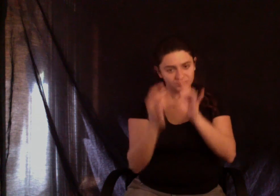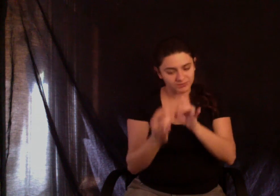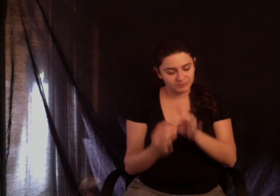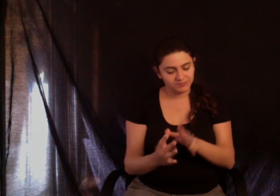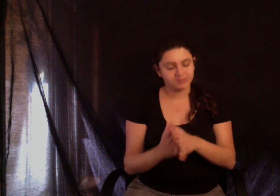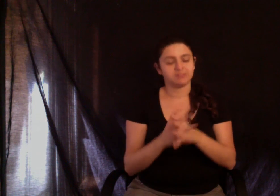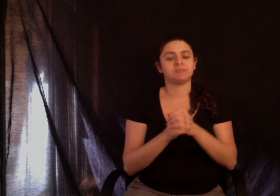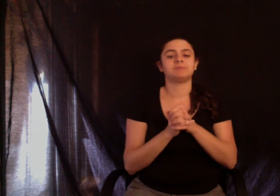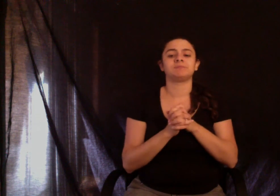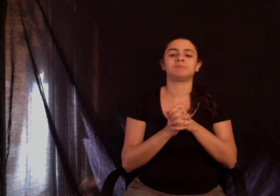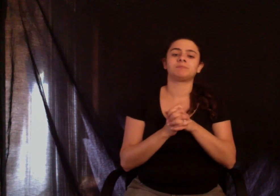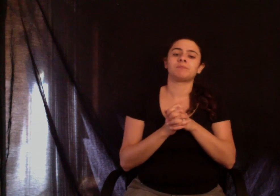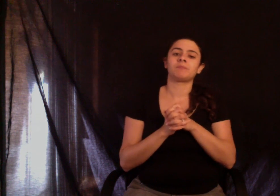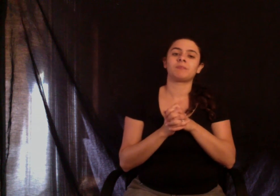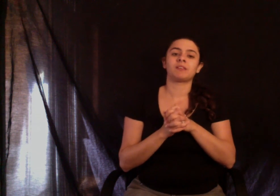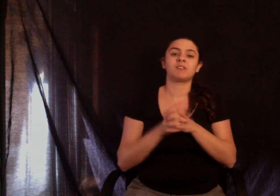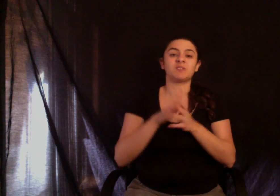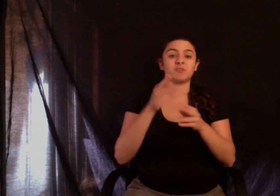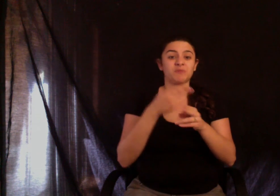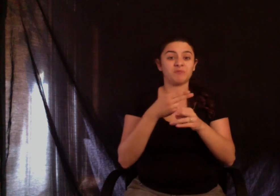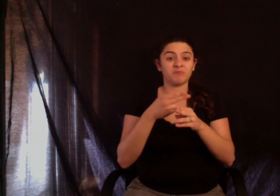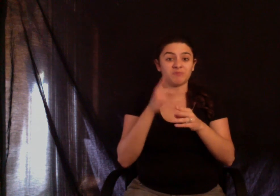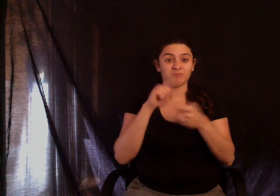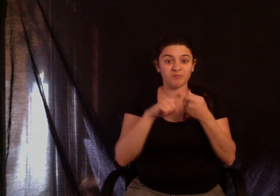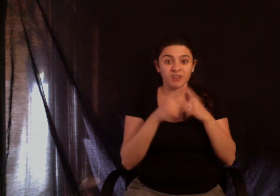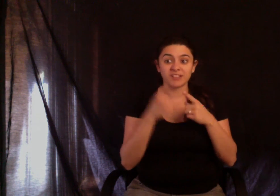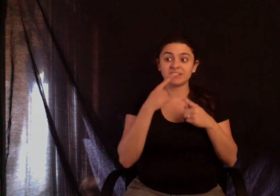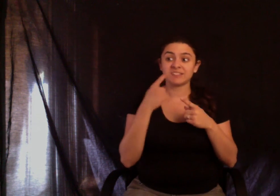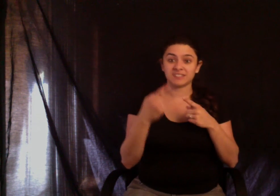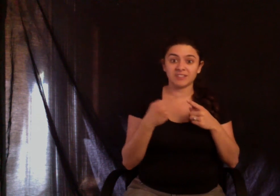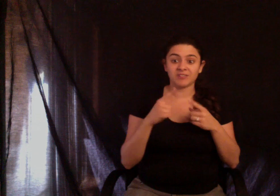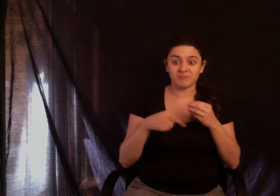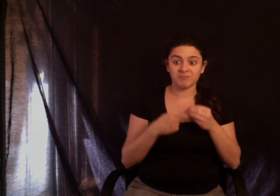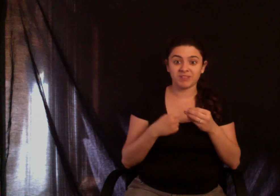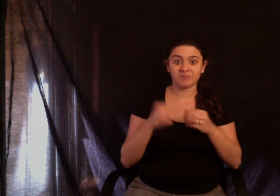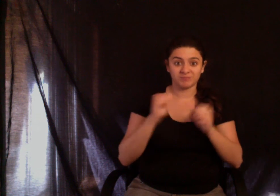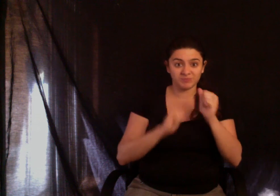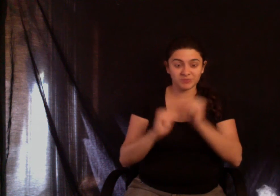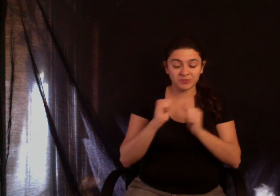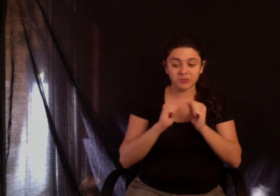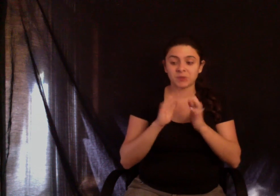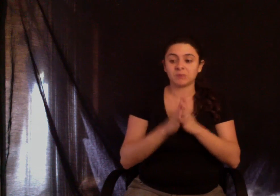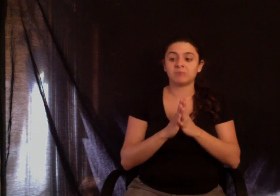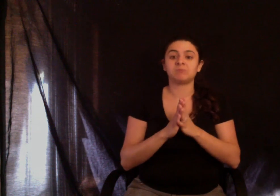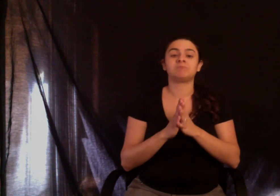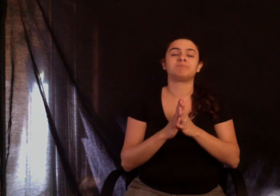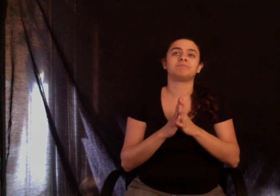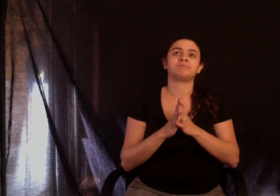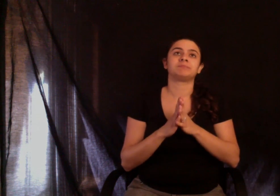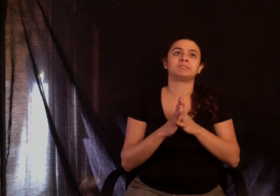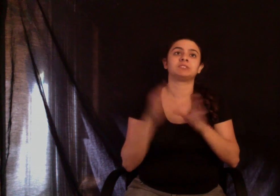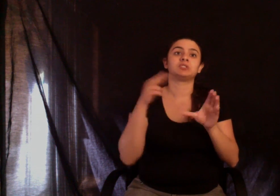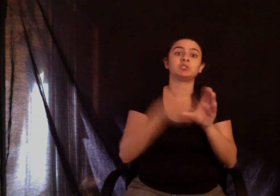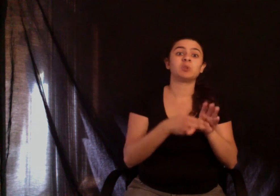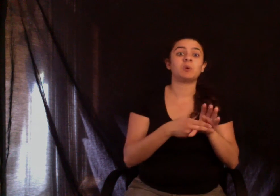to. Tell some friends. Make sure you subscribe so that it's waiting for you every time you pick up your phone or wherever you listen to your podcast, it's there.